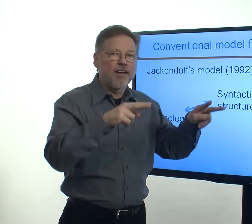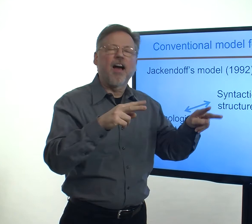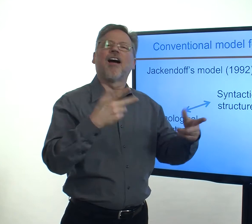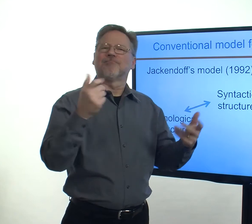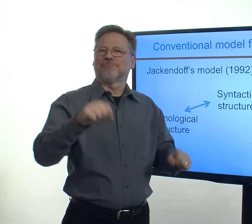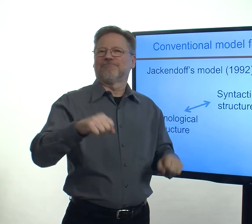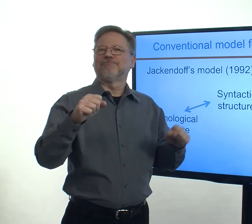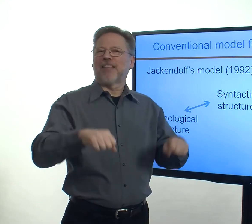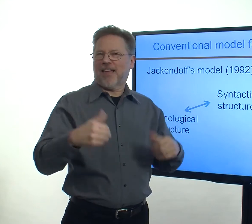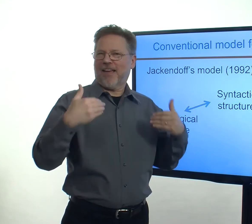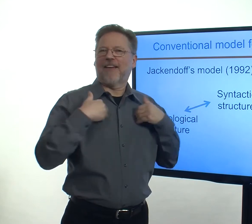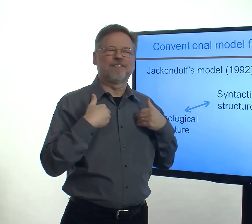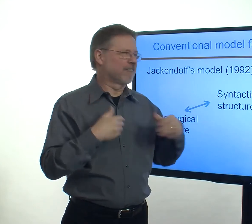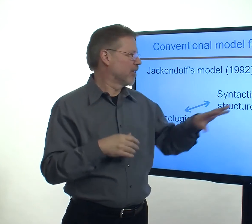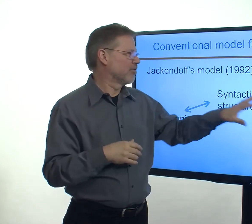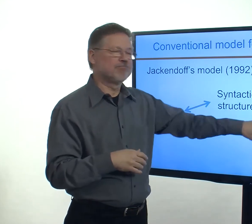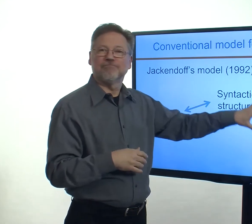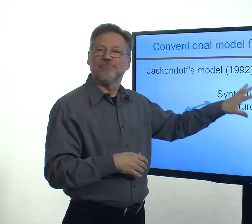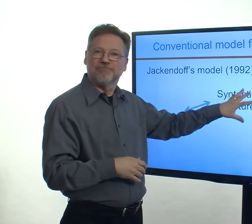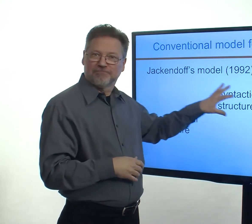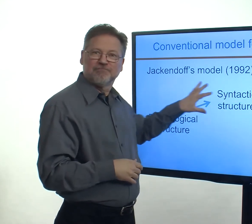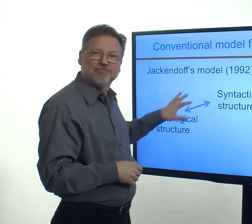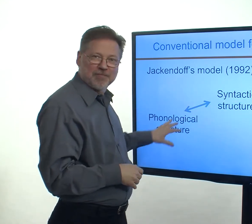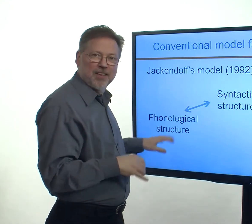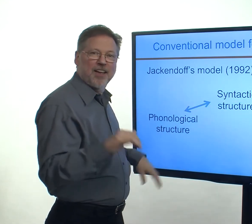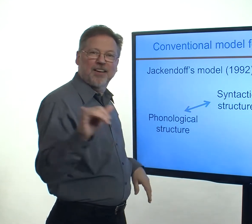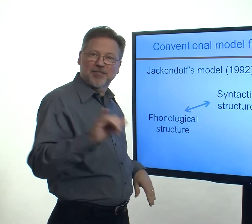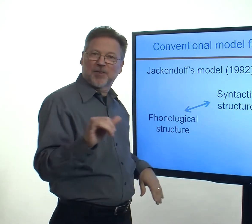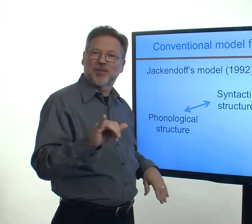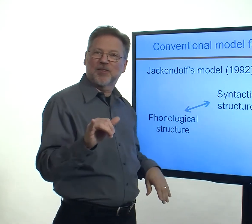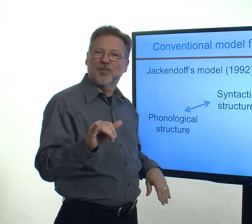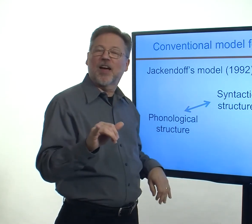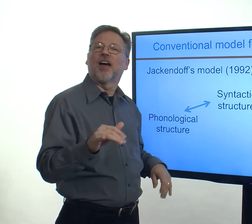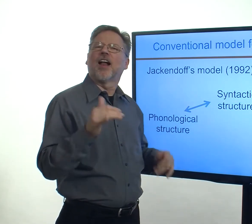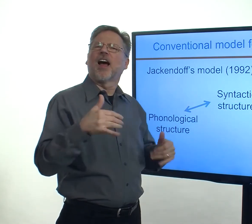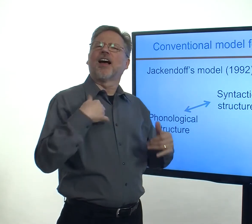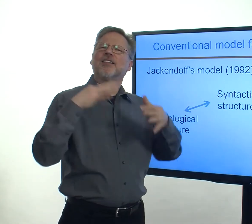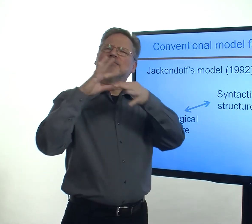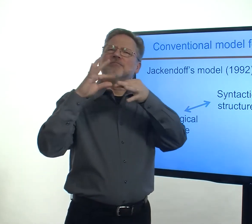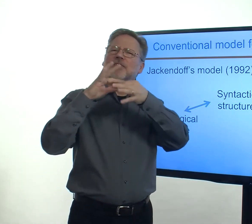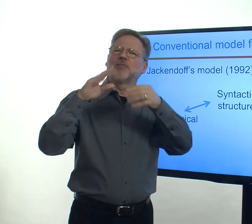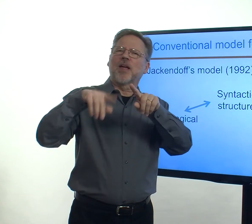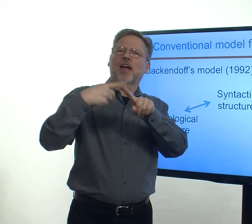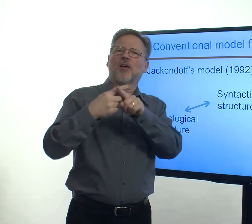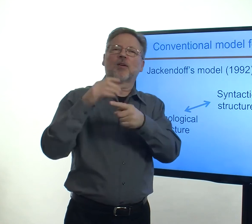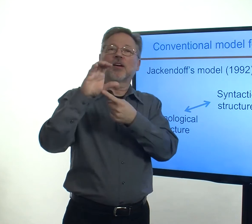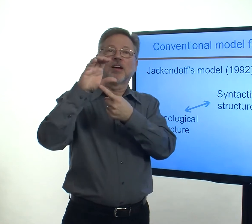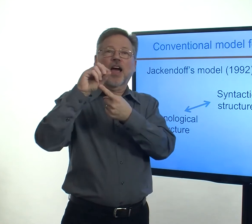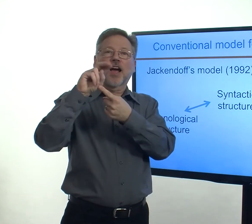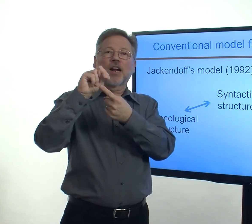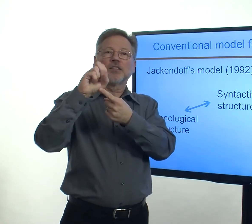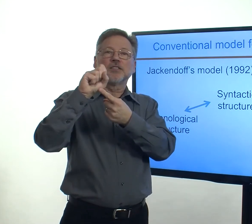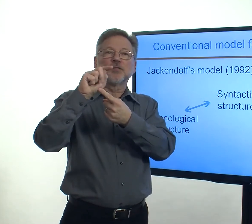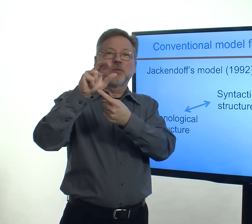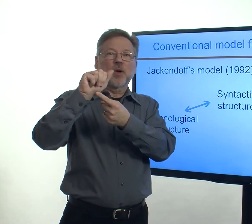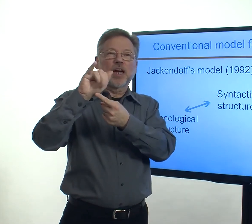language? Sign language has also been found to have all three types of structures as well. Now I'll talk about constraints.